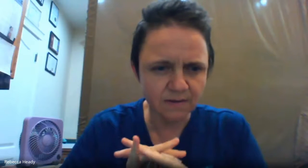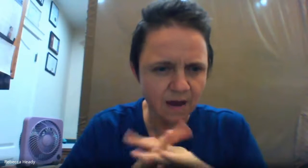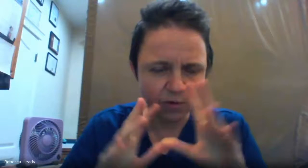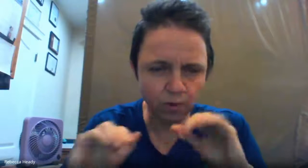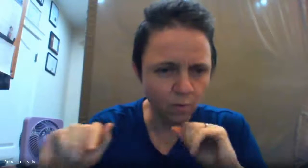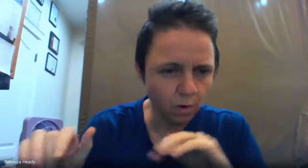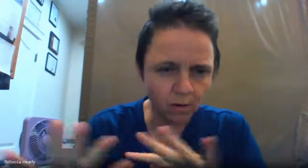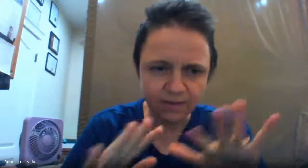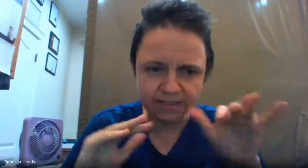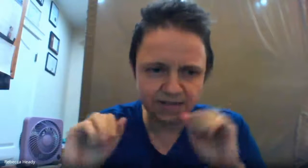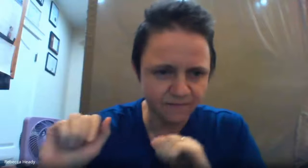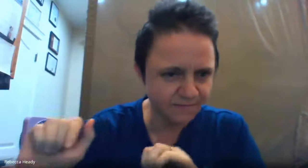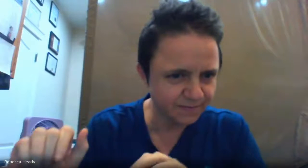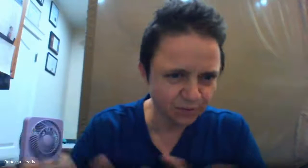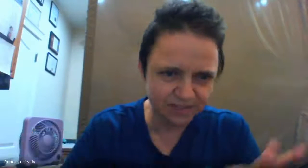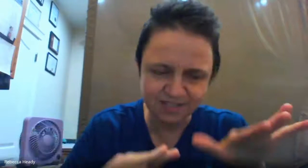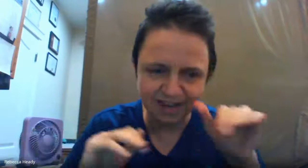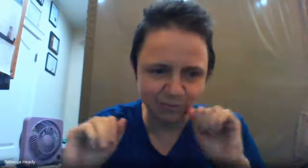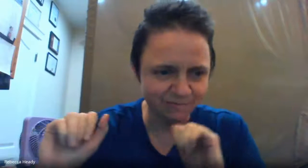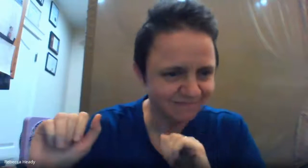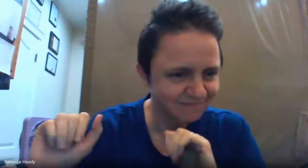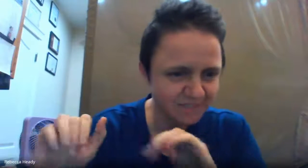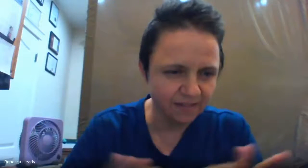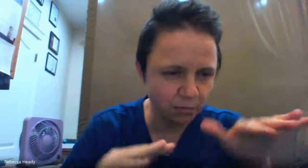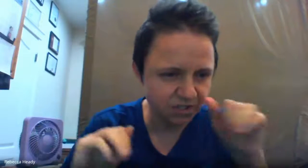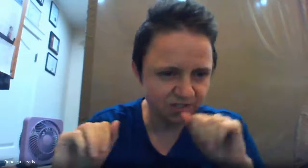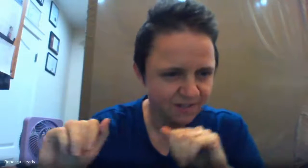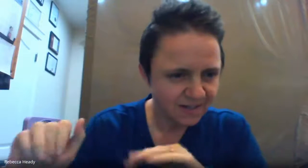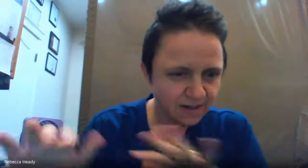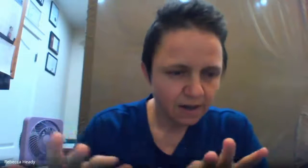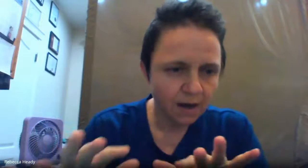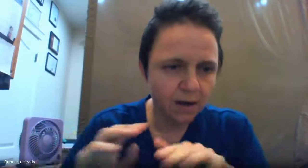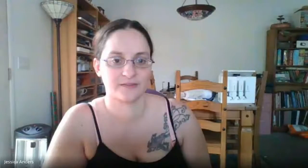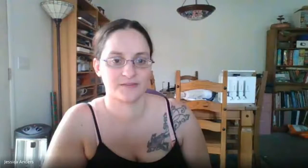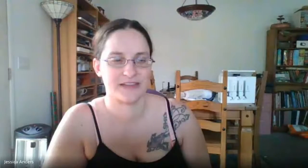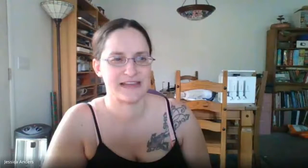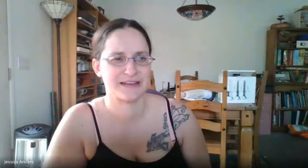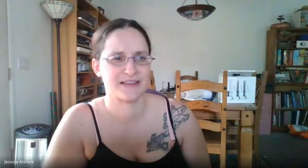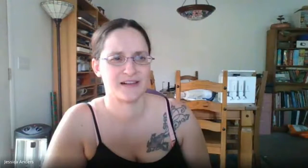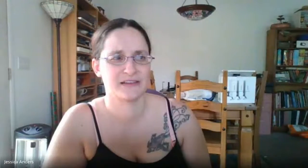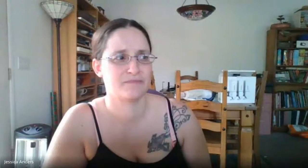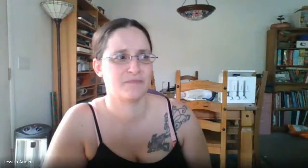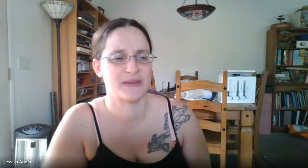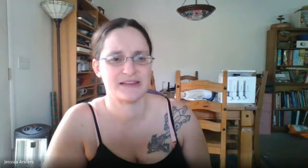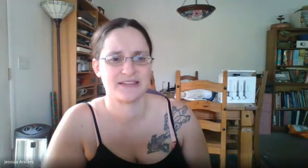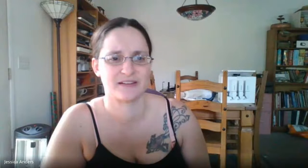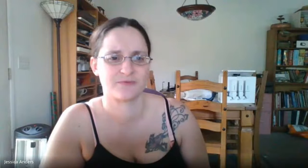Not everyone in the world that's deaf uses the same sign language. Yeah. ESL and BSL as